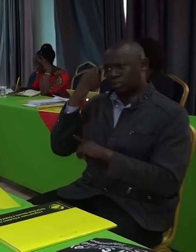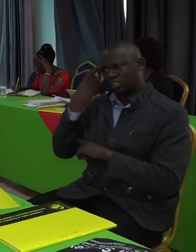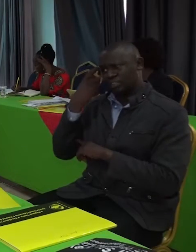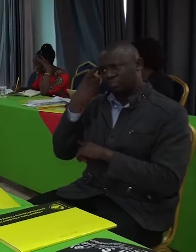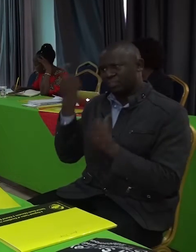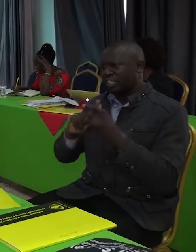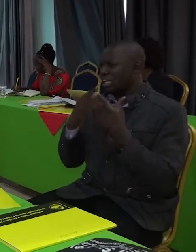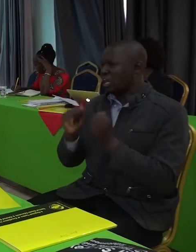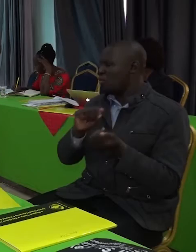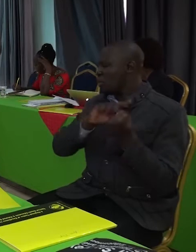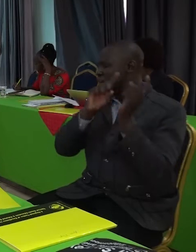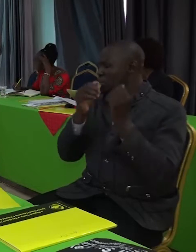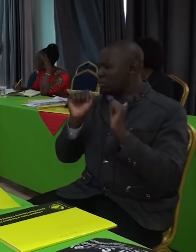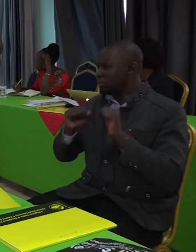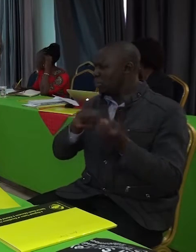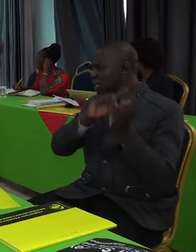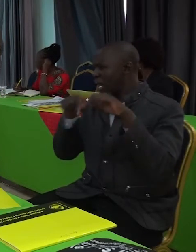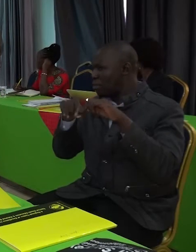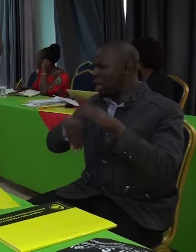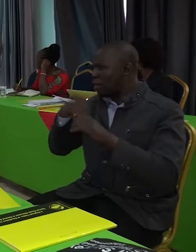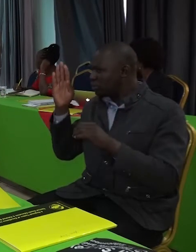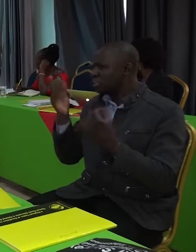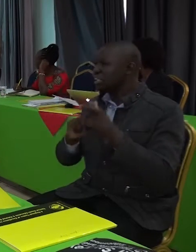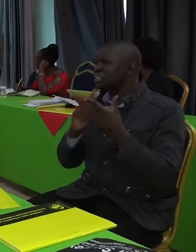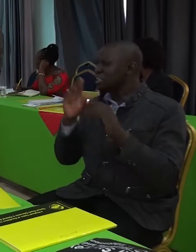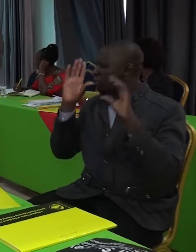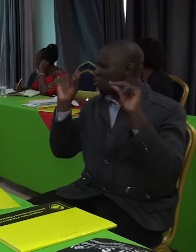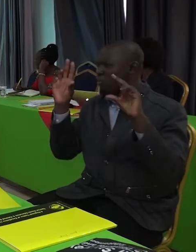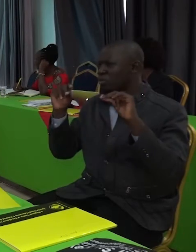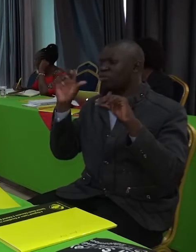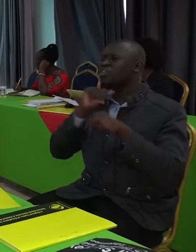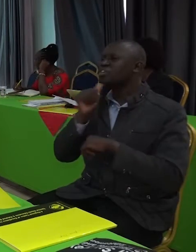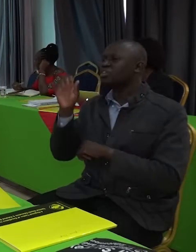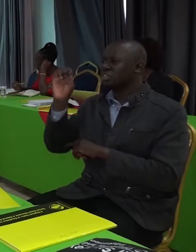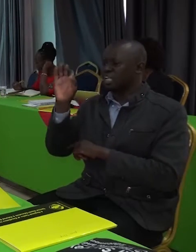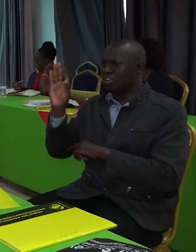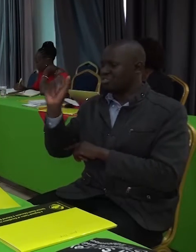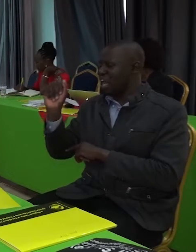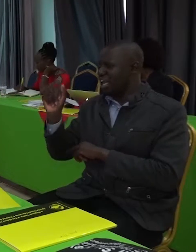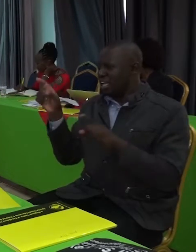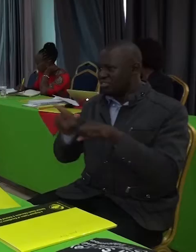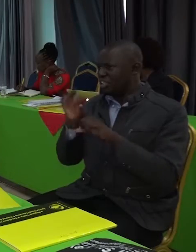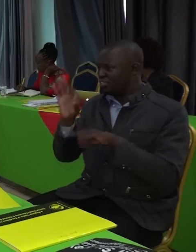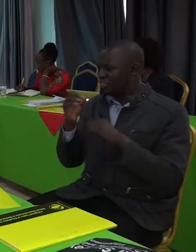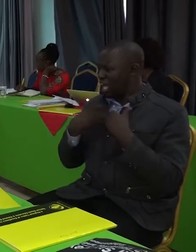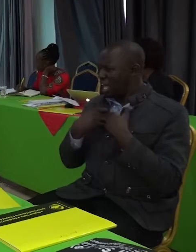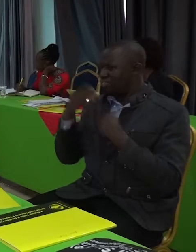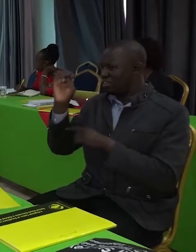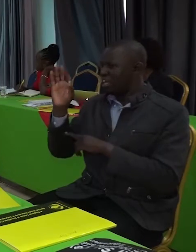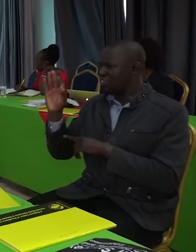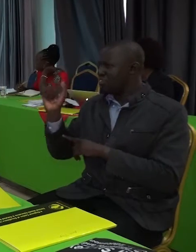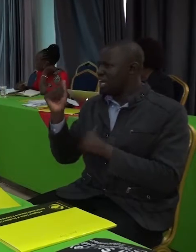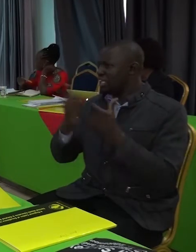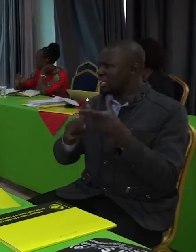able to come out with this conference to say, not EFA. And even if we have got EFA, then